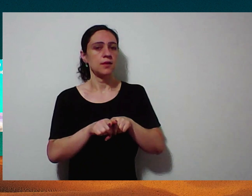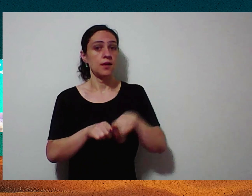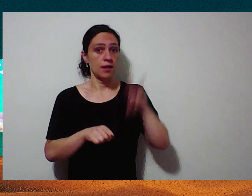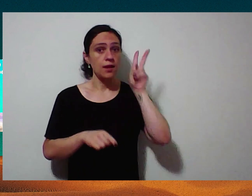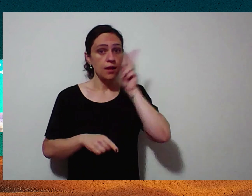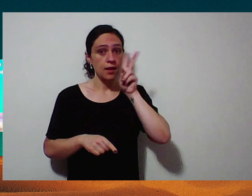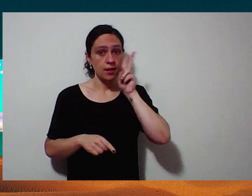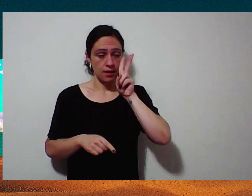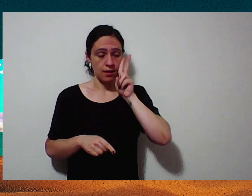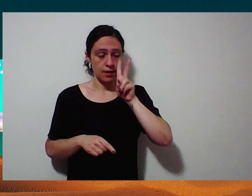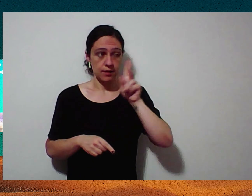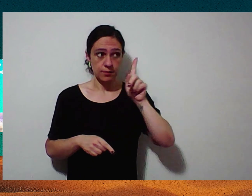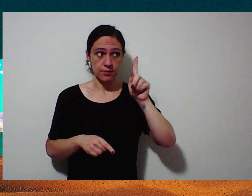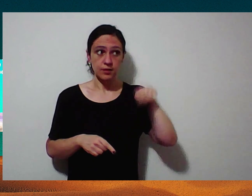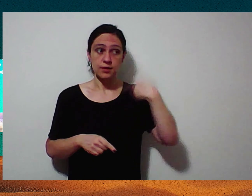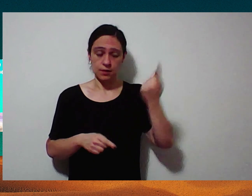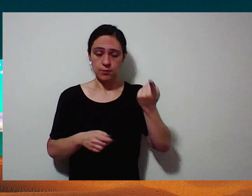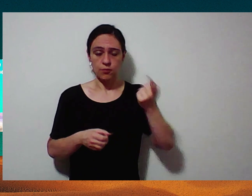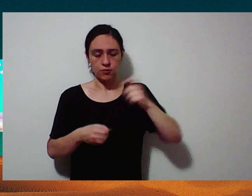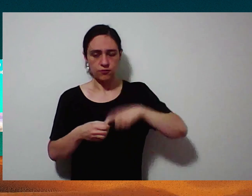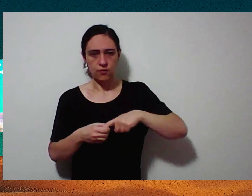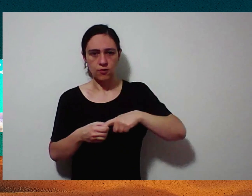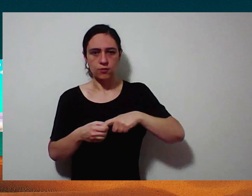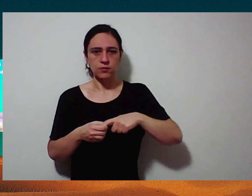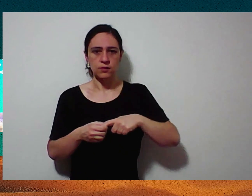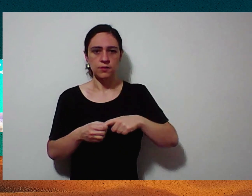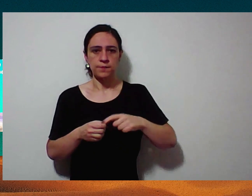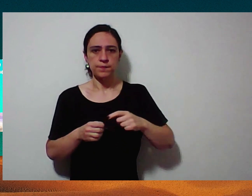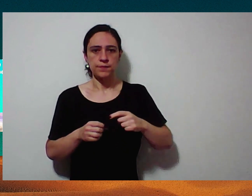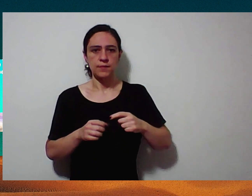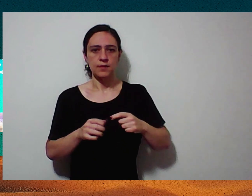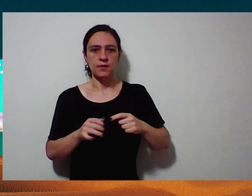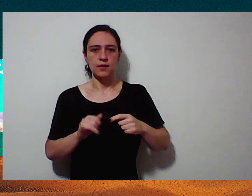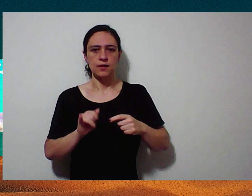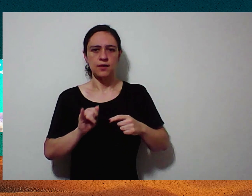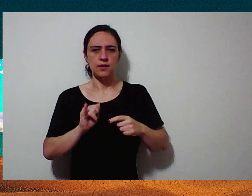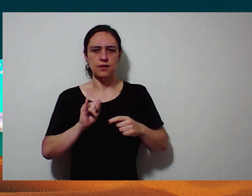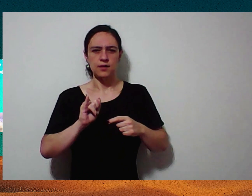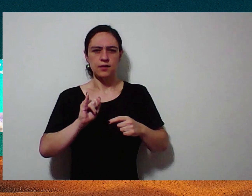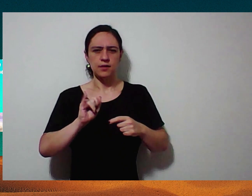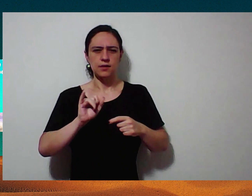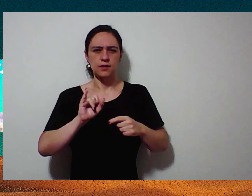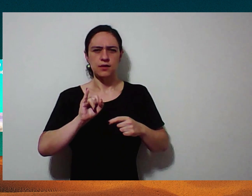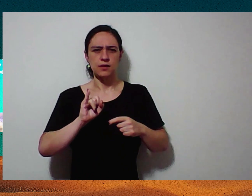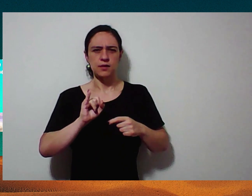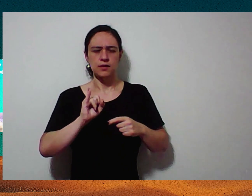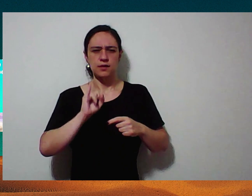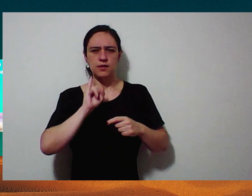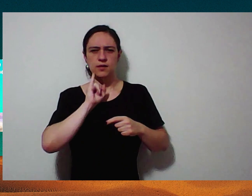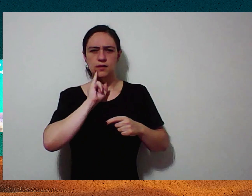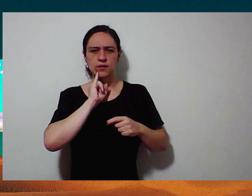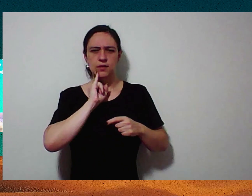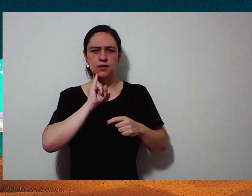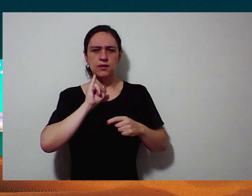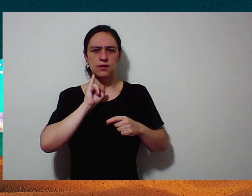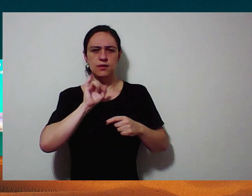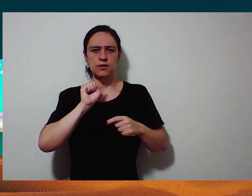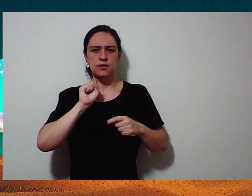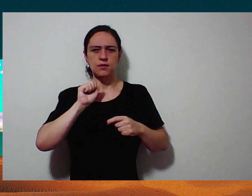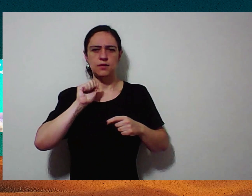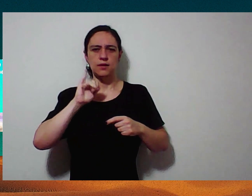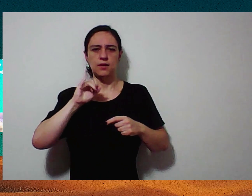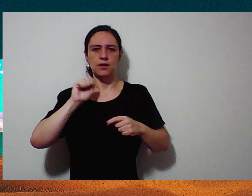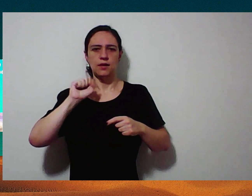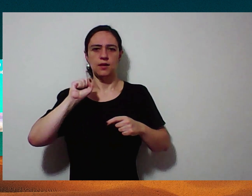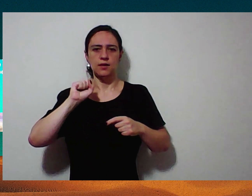voltar, em Isaías 14. So this being which we are talking about, it is in Isaiah 14 as well, but keep